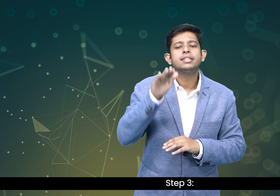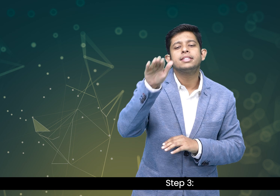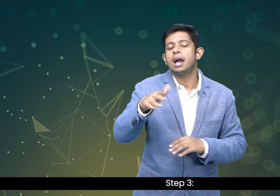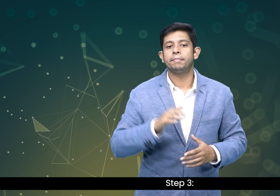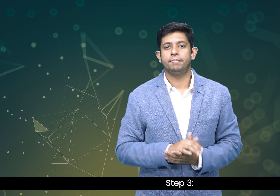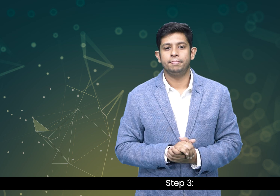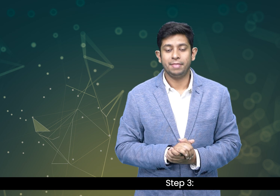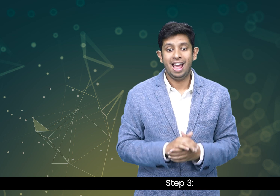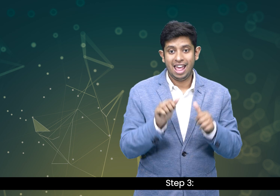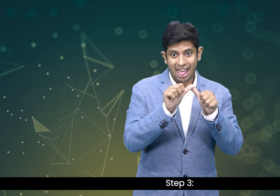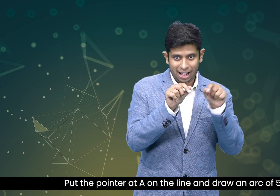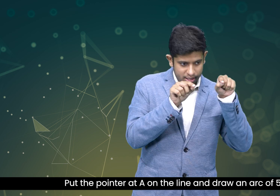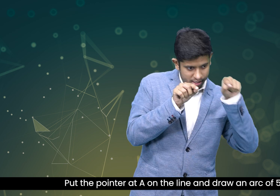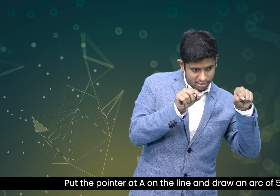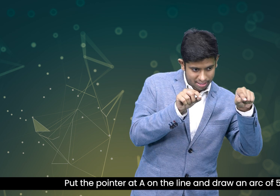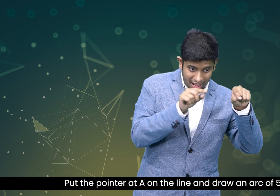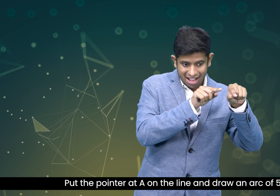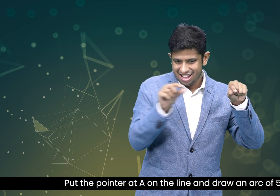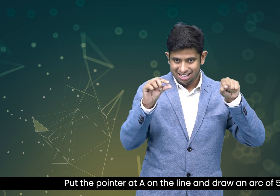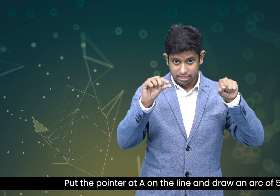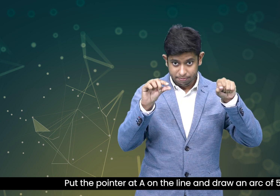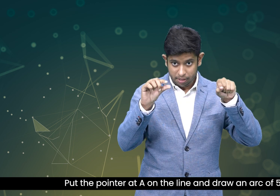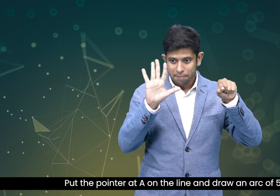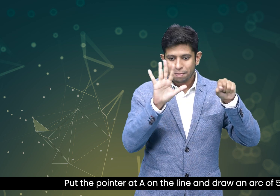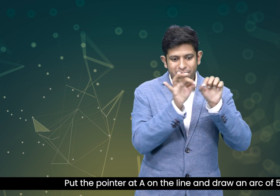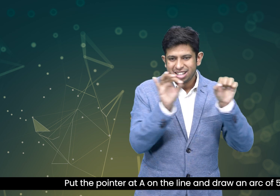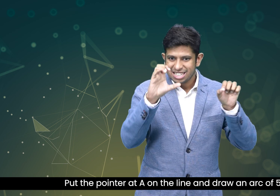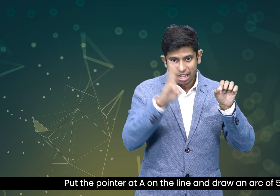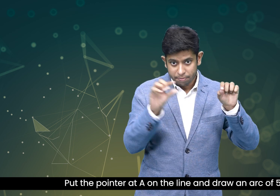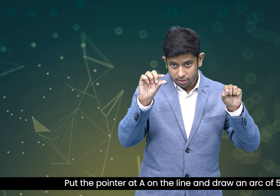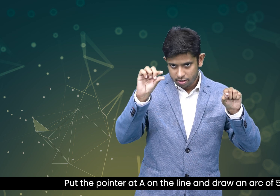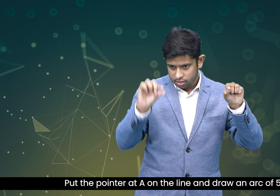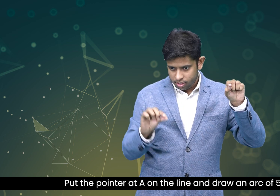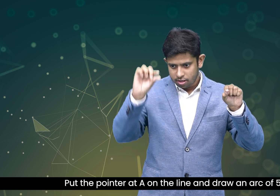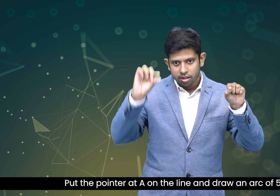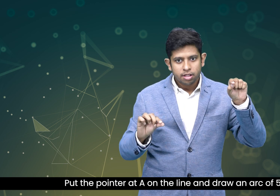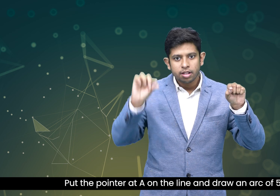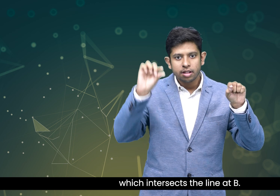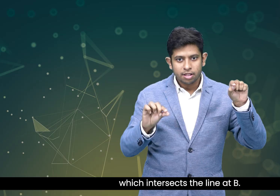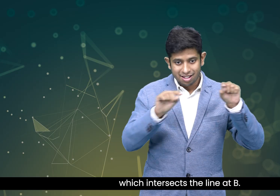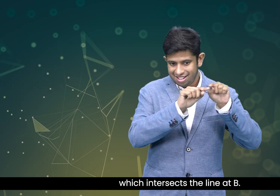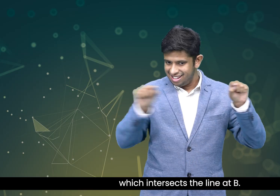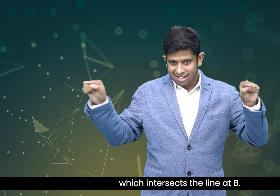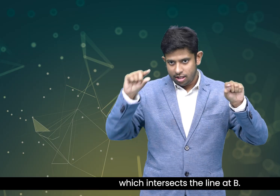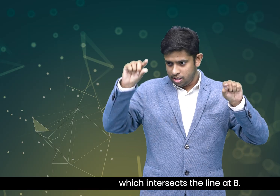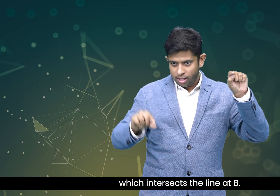Step 3. Put the pointer at A on the line and draw an arc of 5 cm which intersects the line at